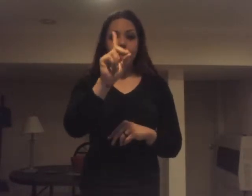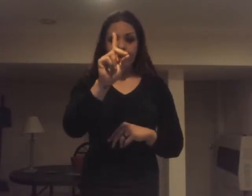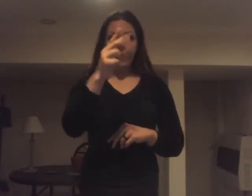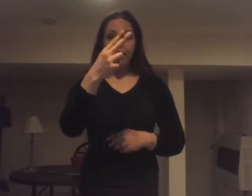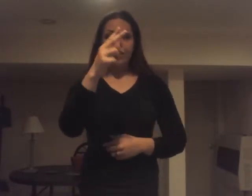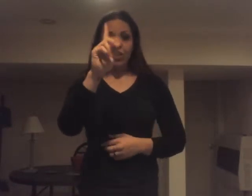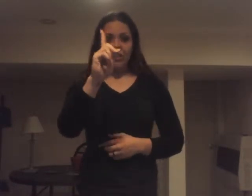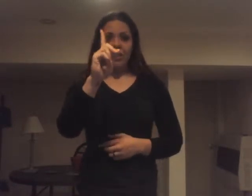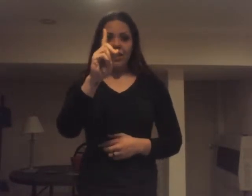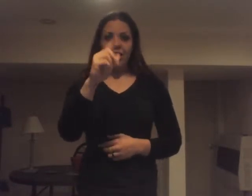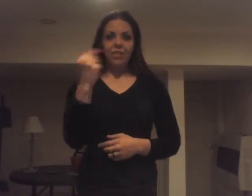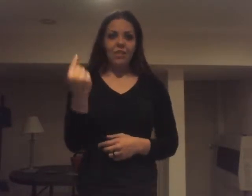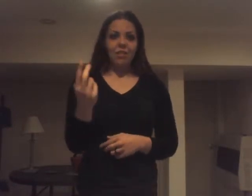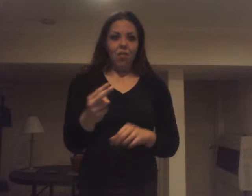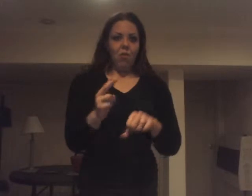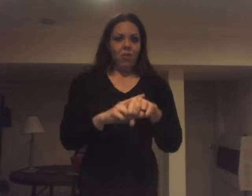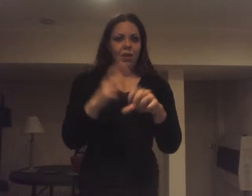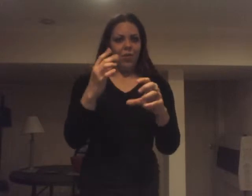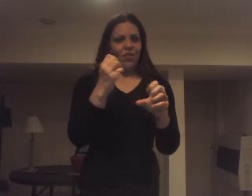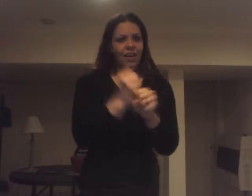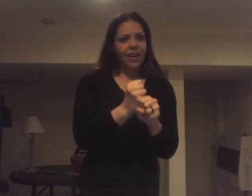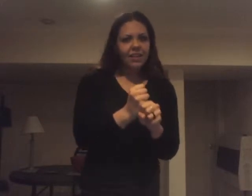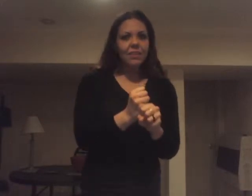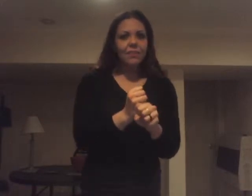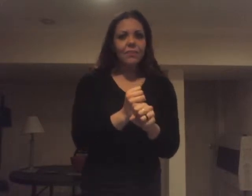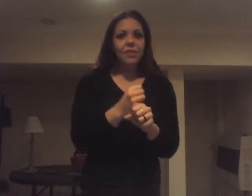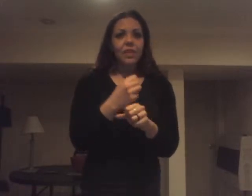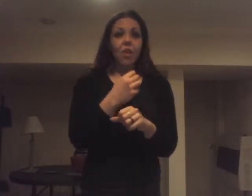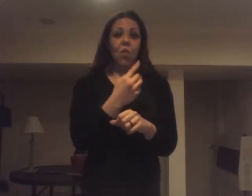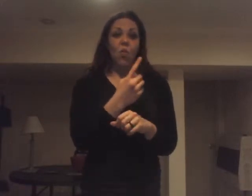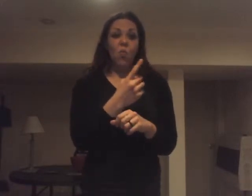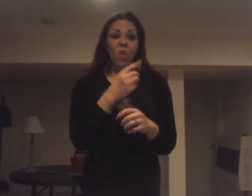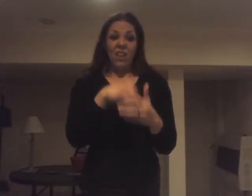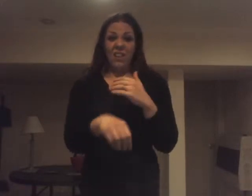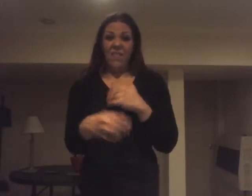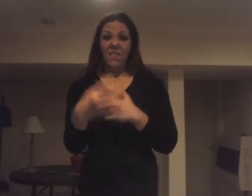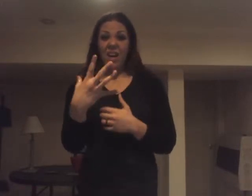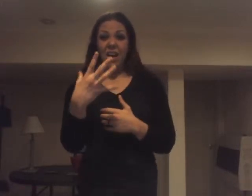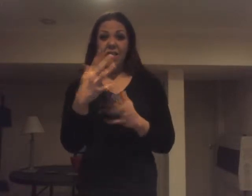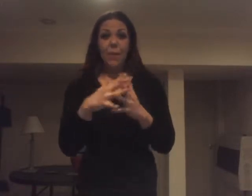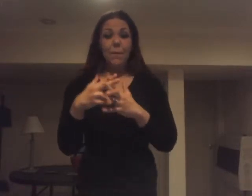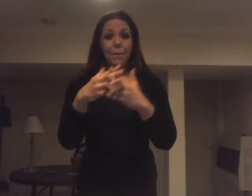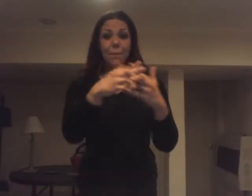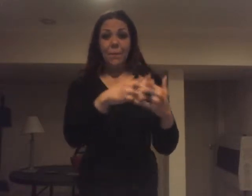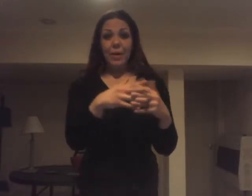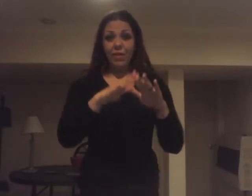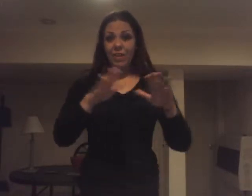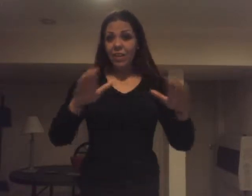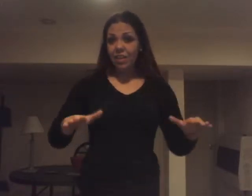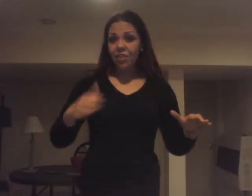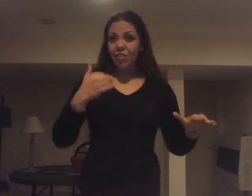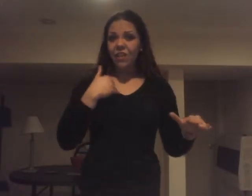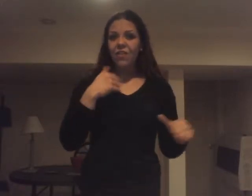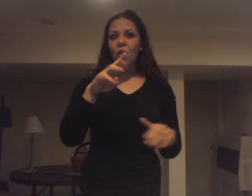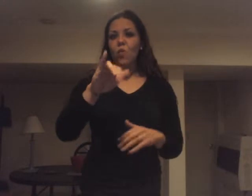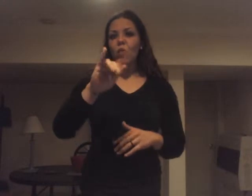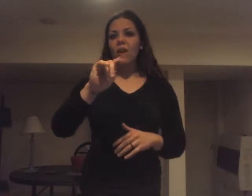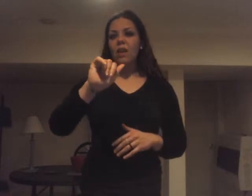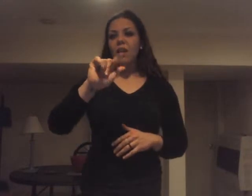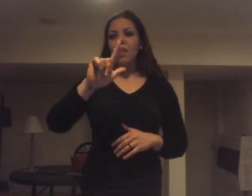as. As many as 1 in 5 American children are taking Ritalin, a stimulant that is intended to